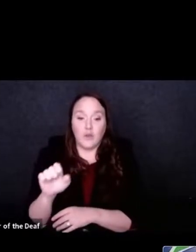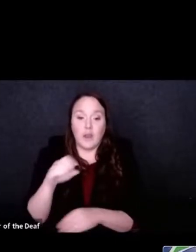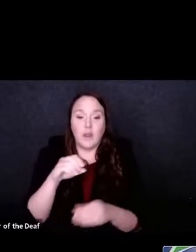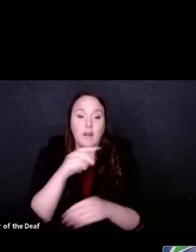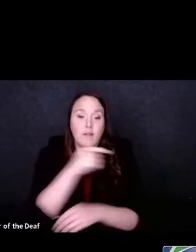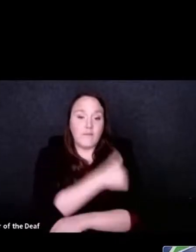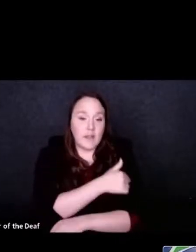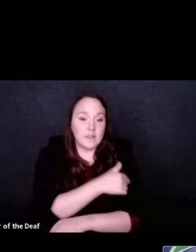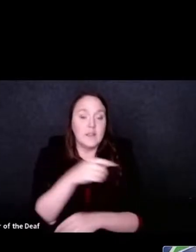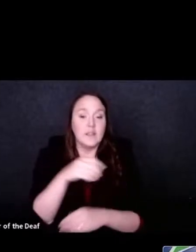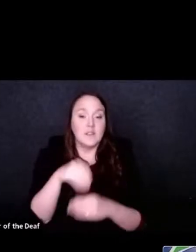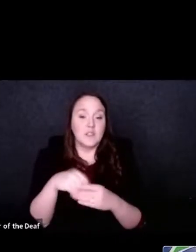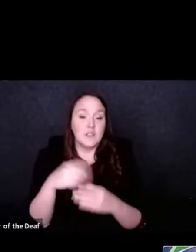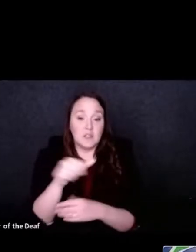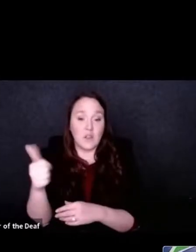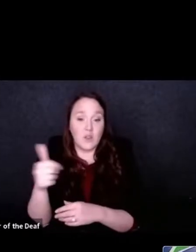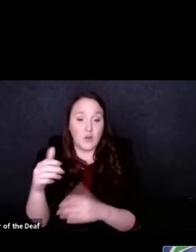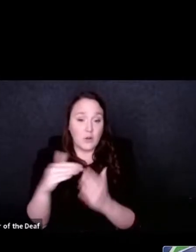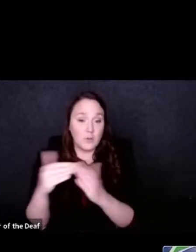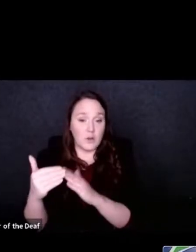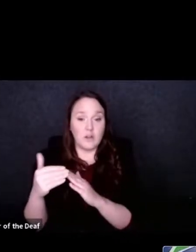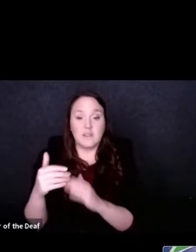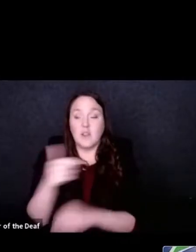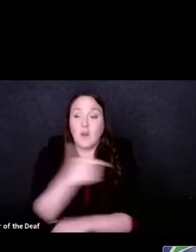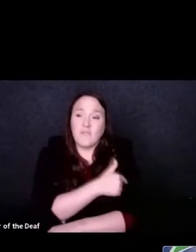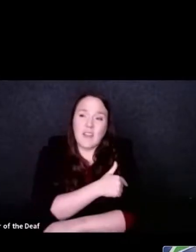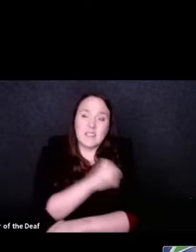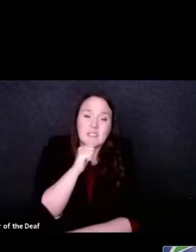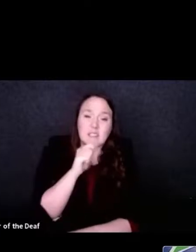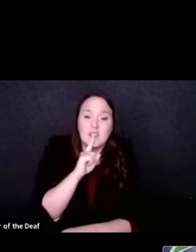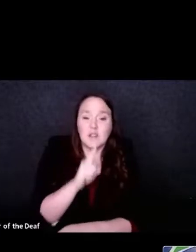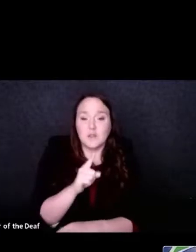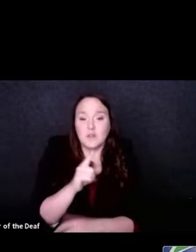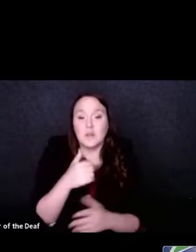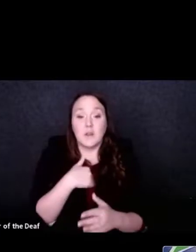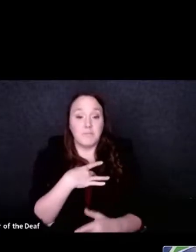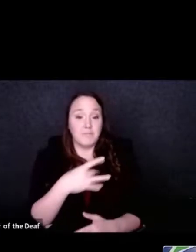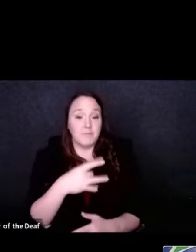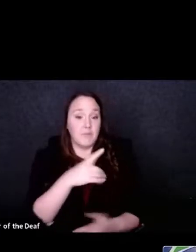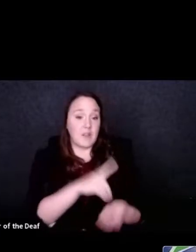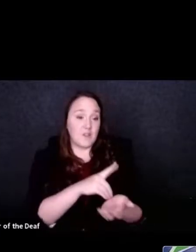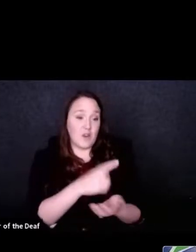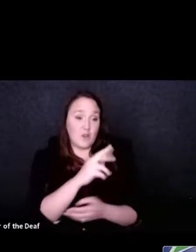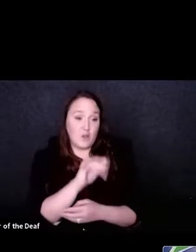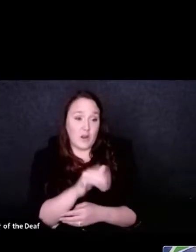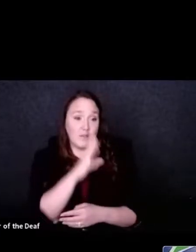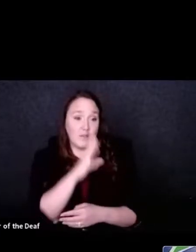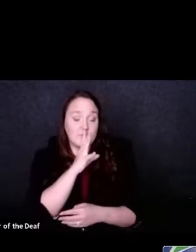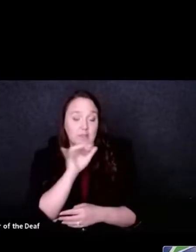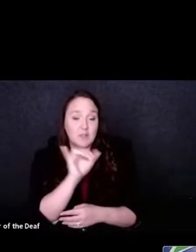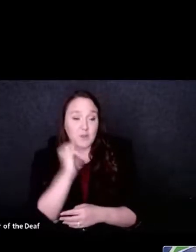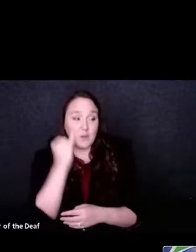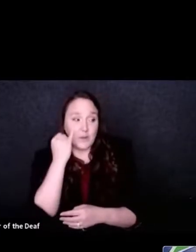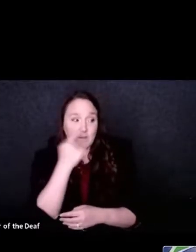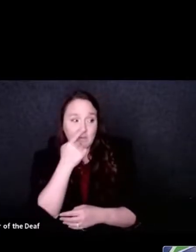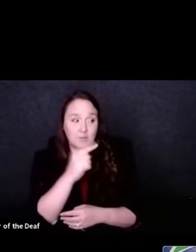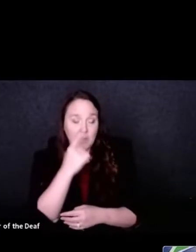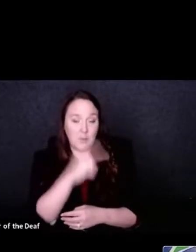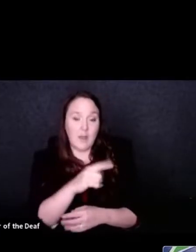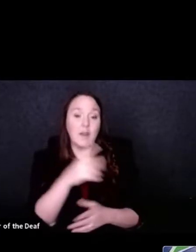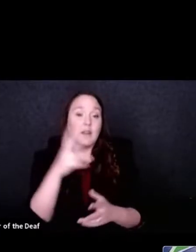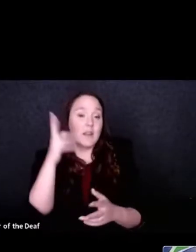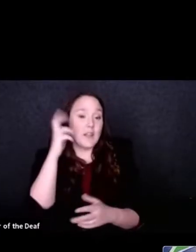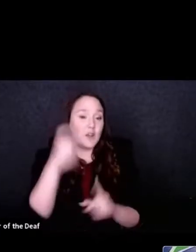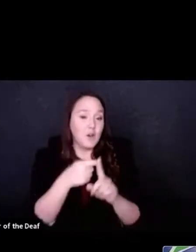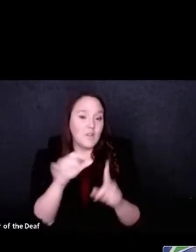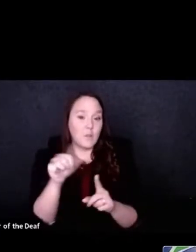communities? Vaccine hesitancy, and I'd actually like Dr. Gray to speak on this too, if he doesn't mind, because I think hearing from other folks is